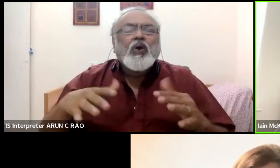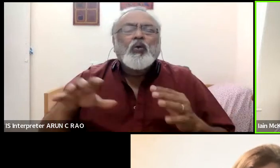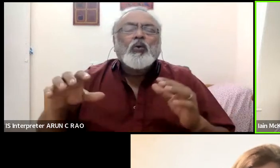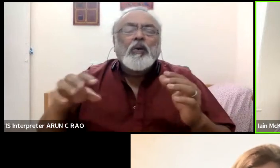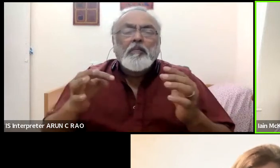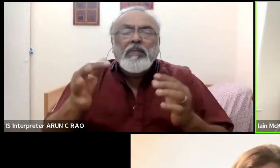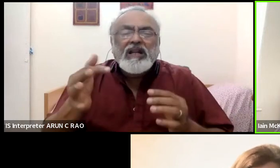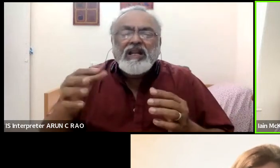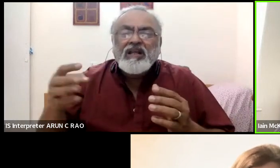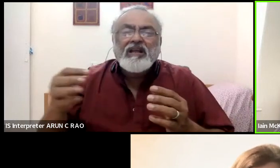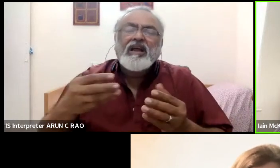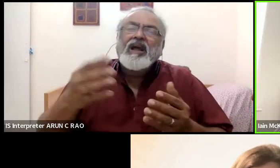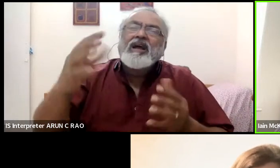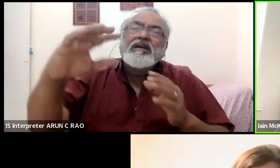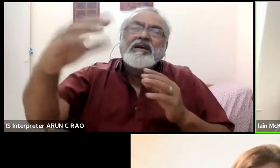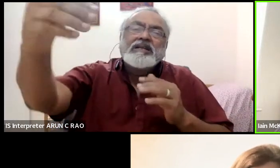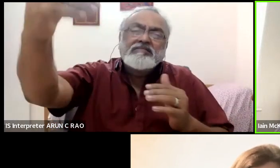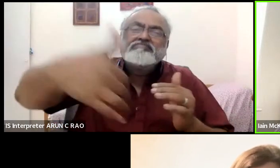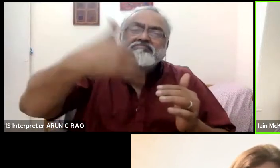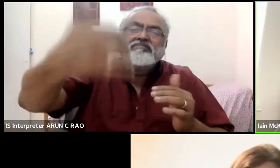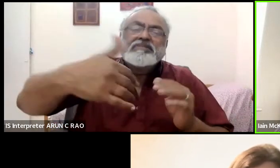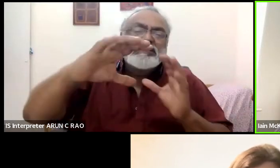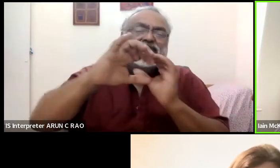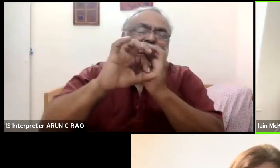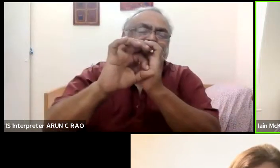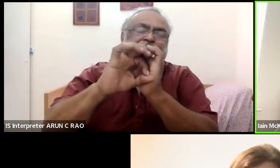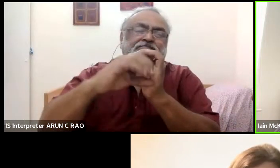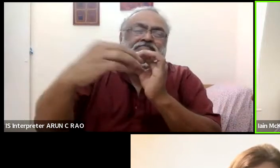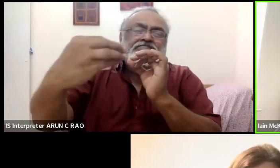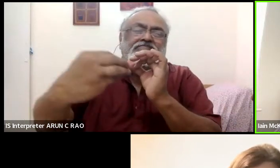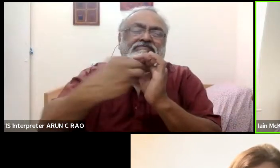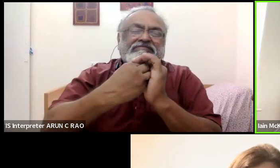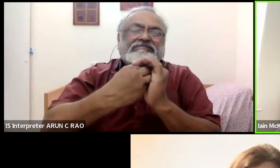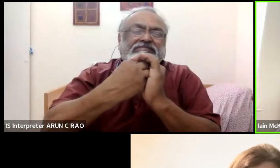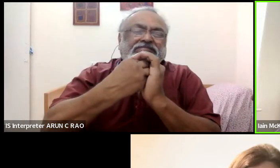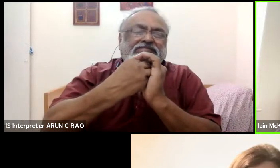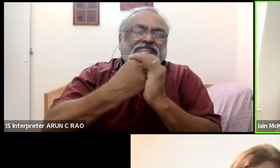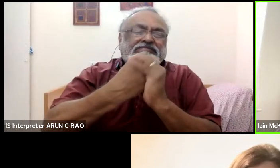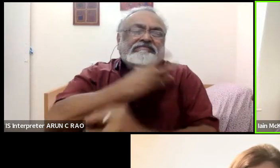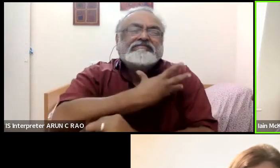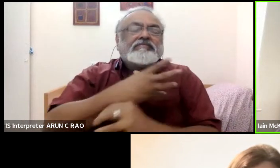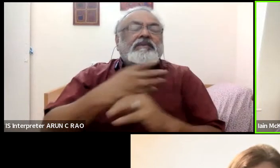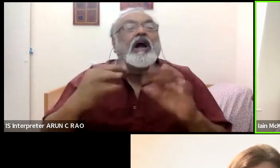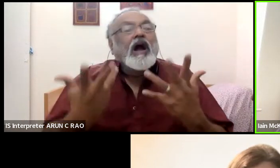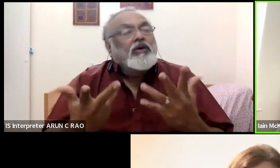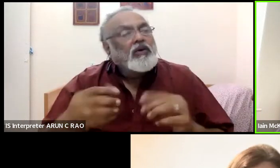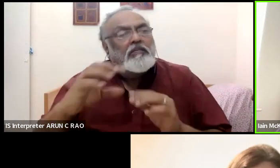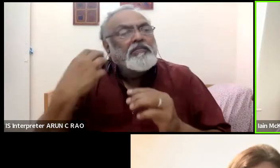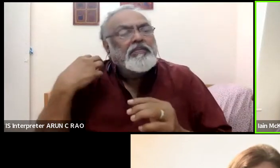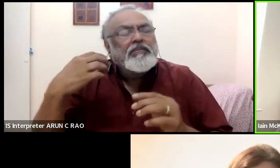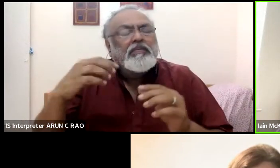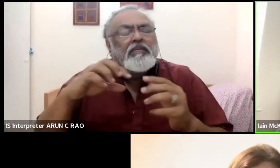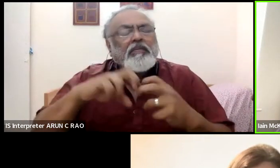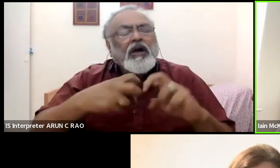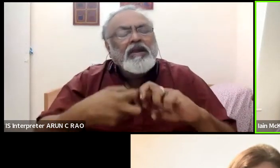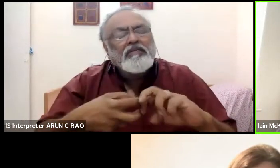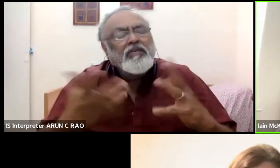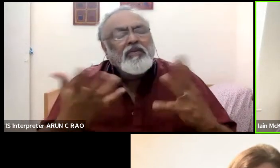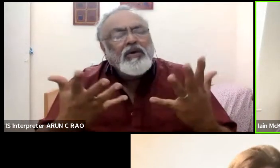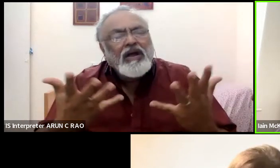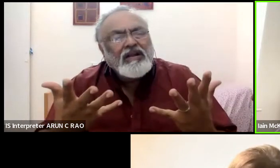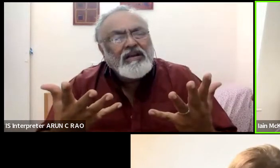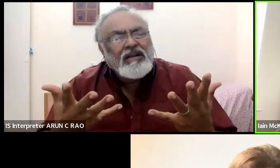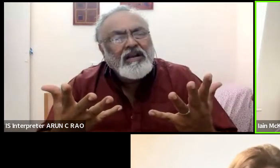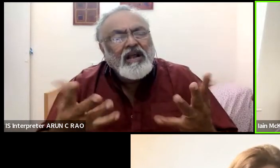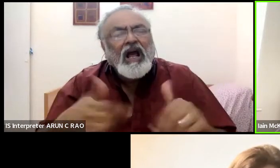and accessible infrastructure and services in cities? For instance, are funds allocated to retrofit and add